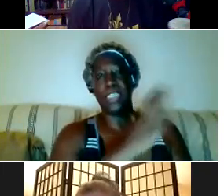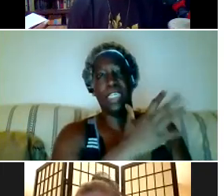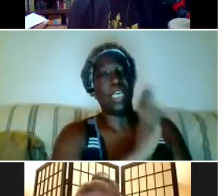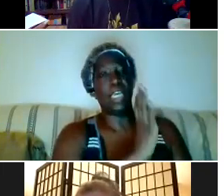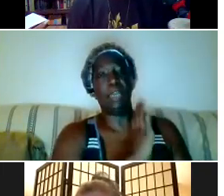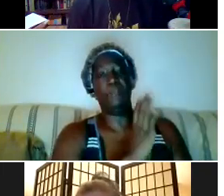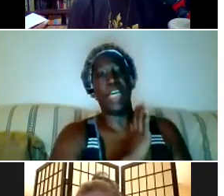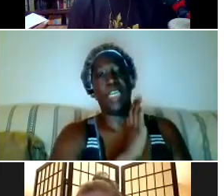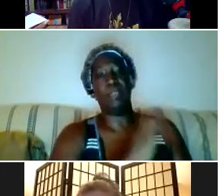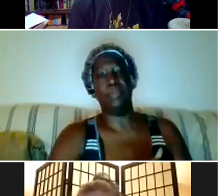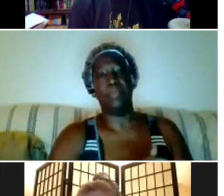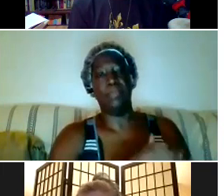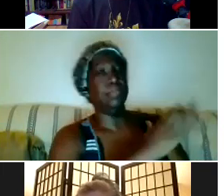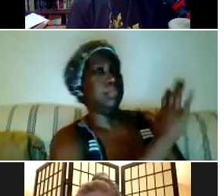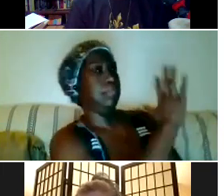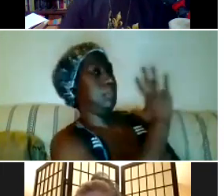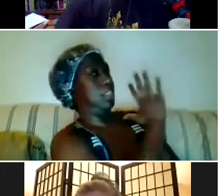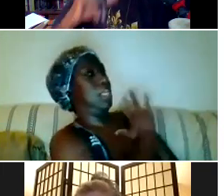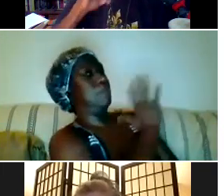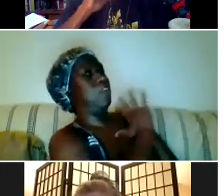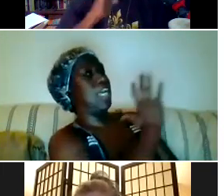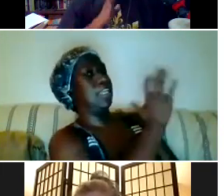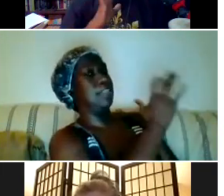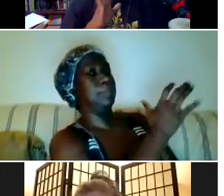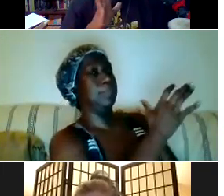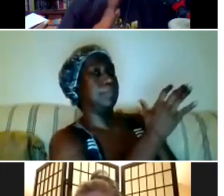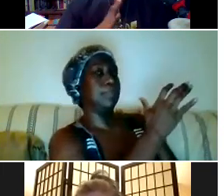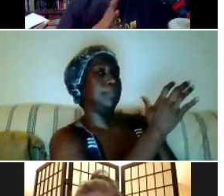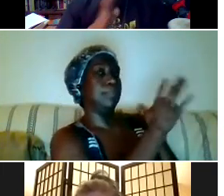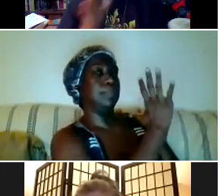twice. I'm fine. I'm fine.